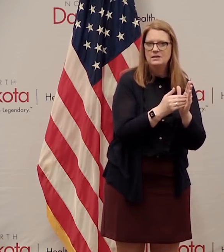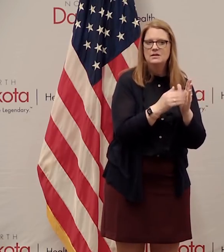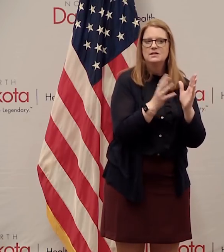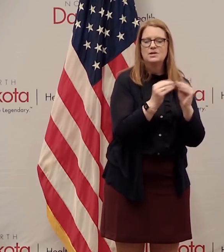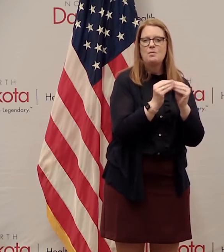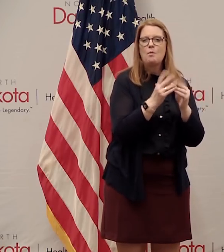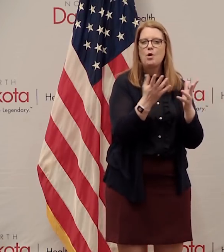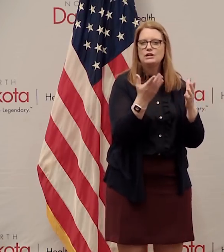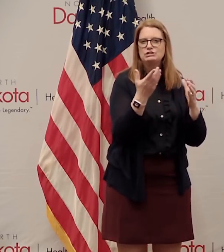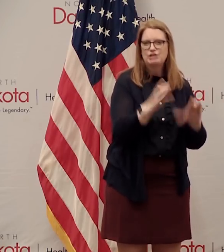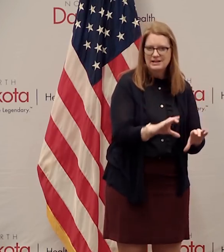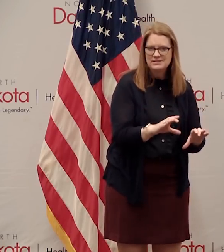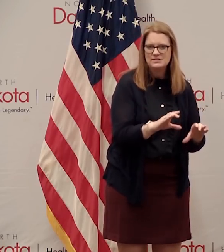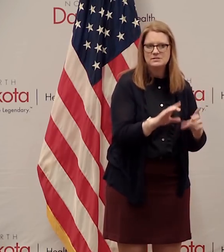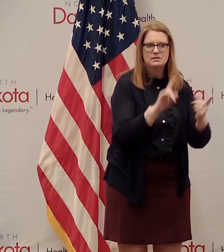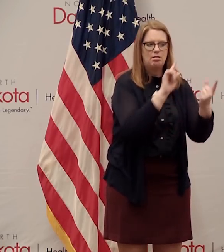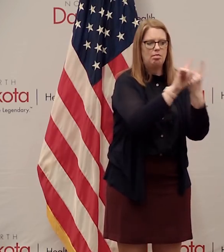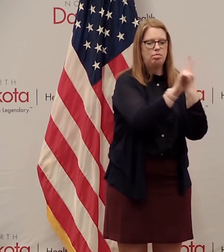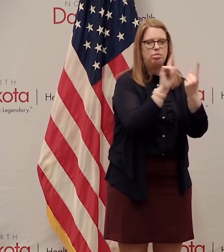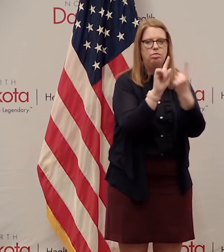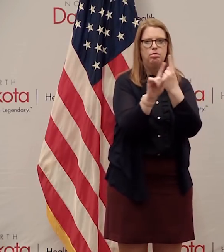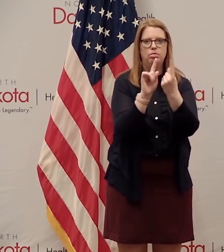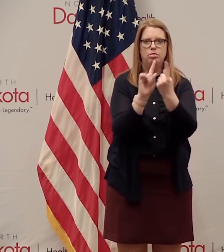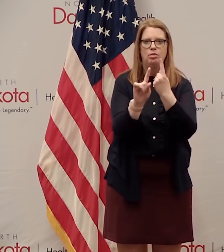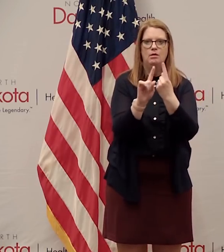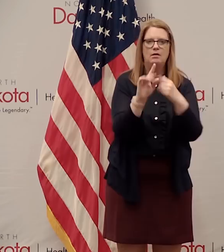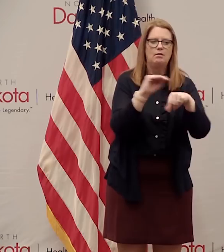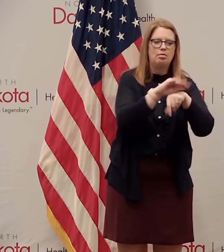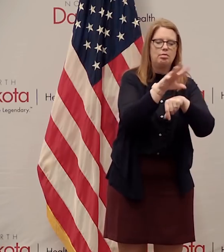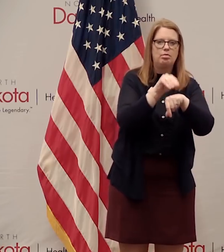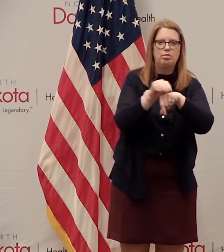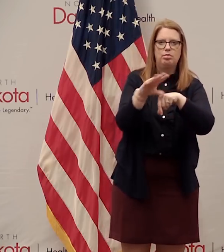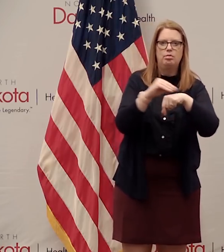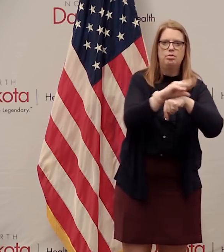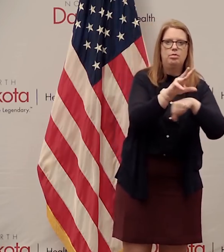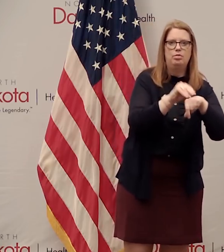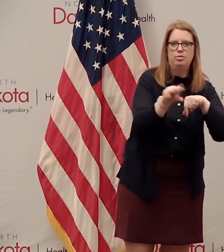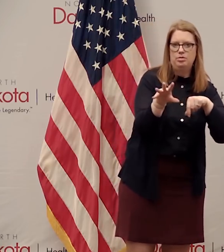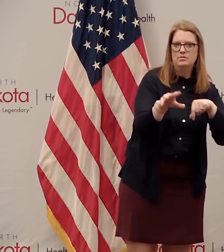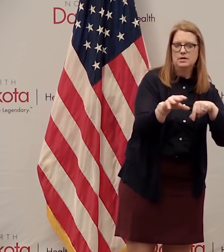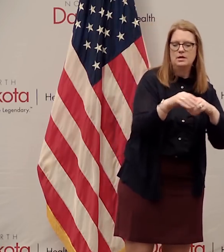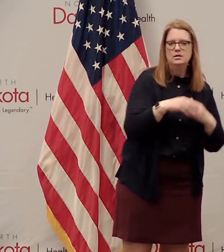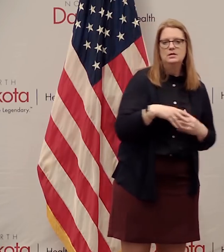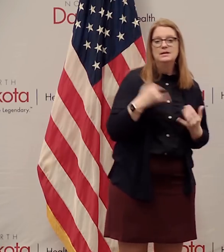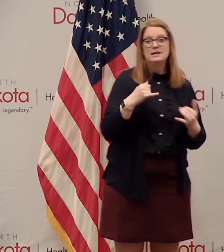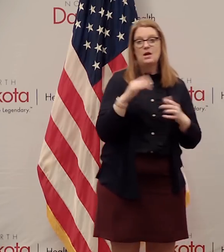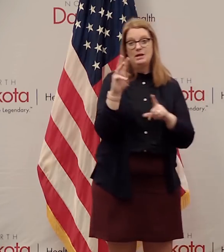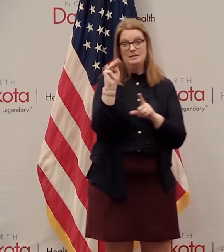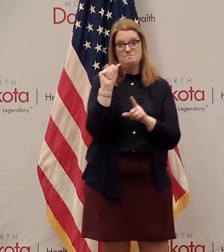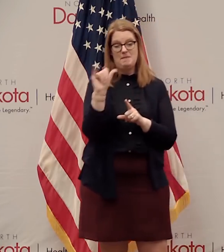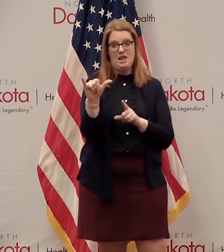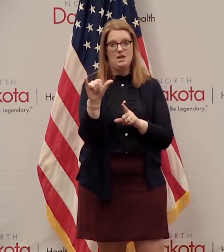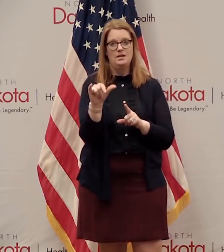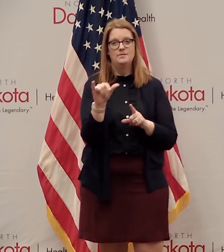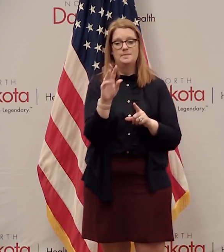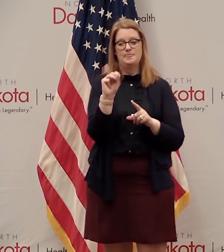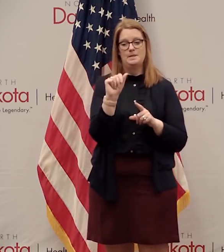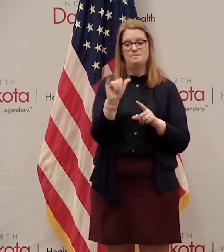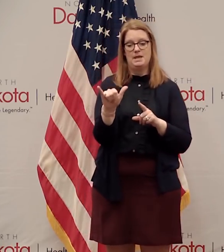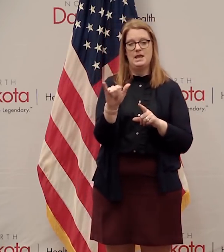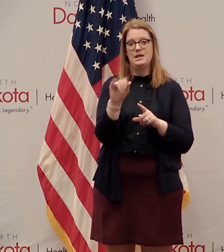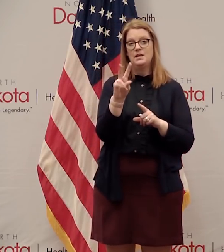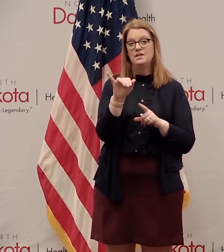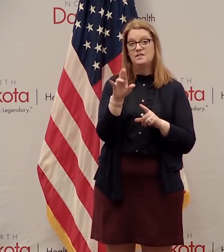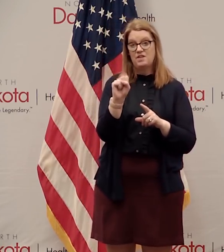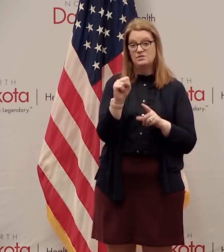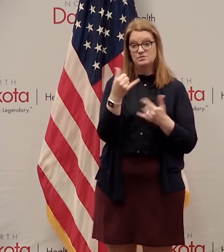more transmissible moments, and there's more risk. Because in May, the virus will still